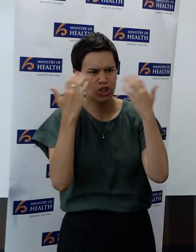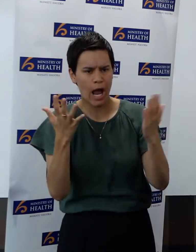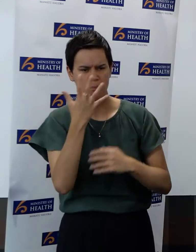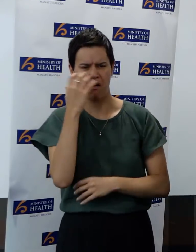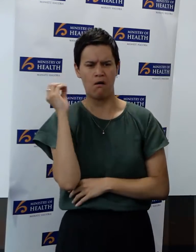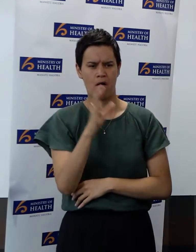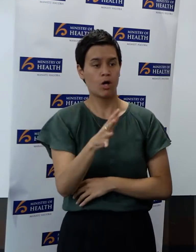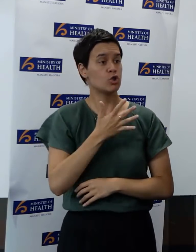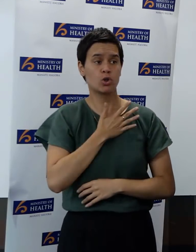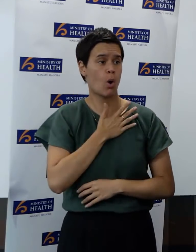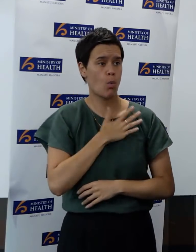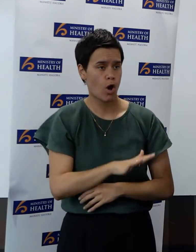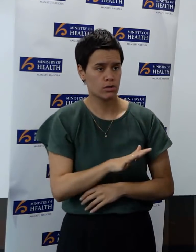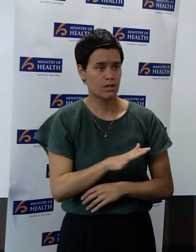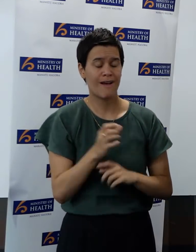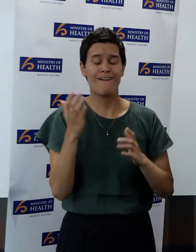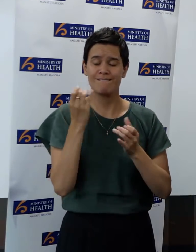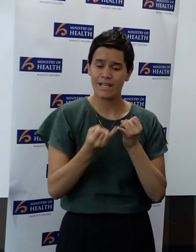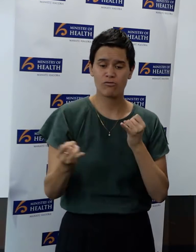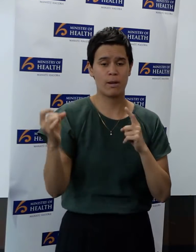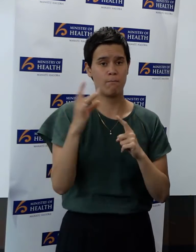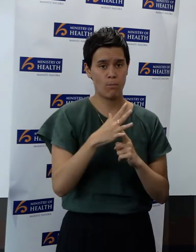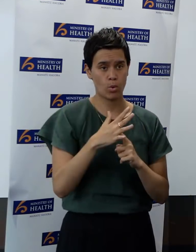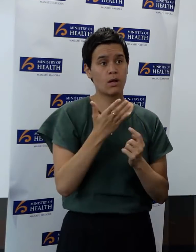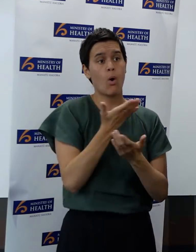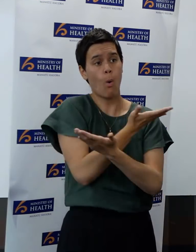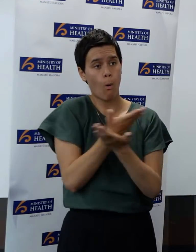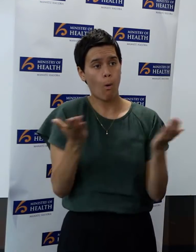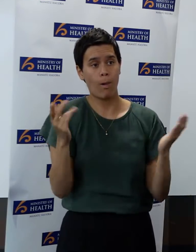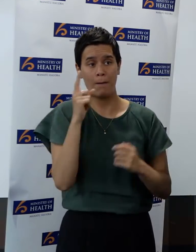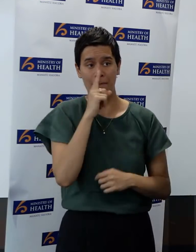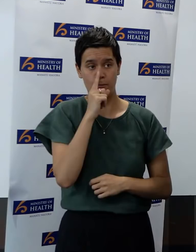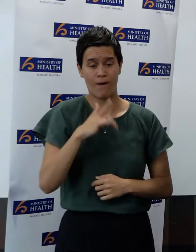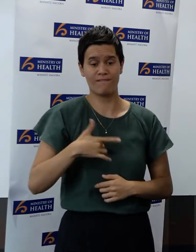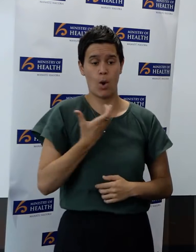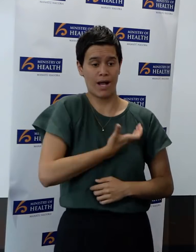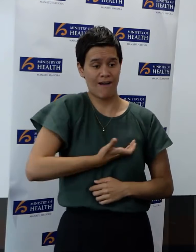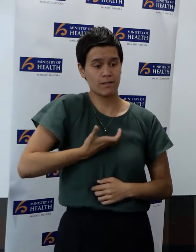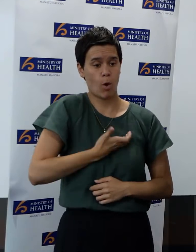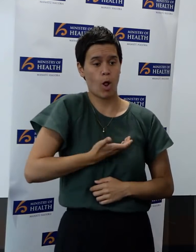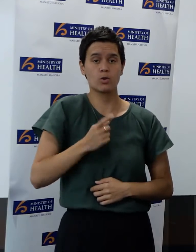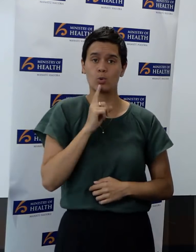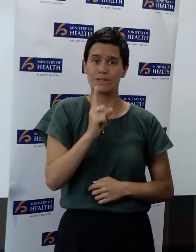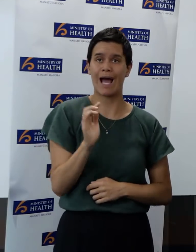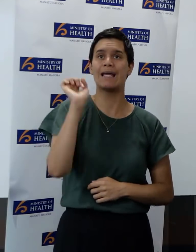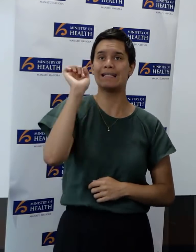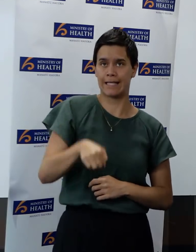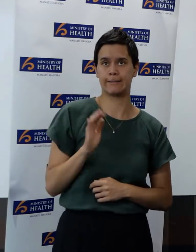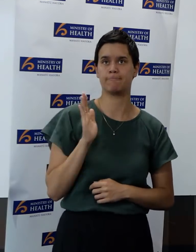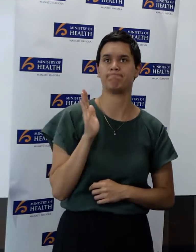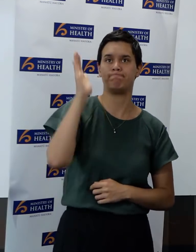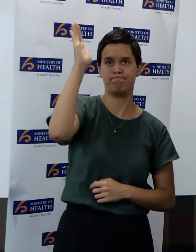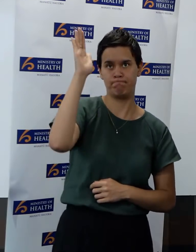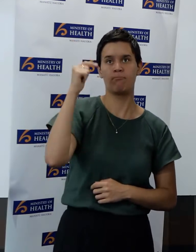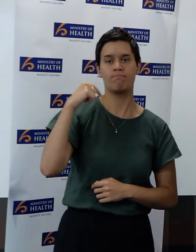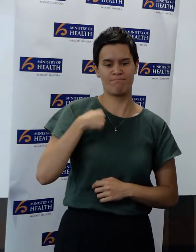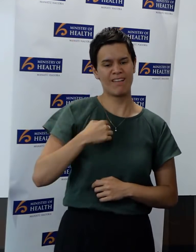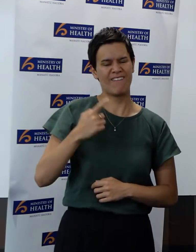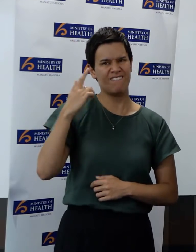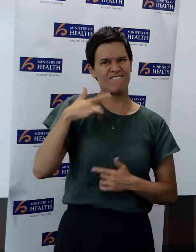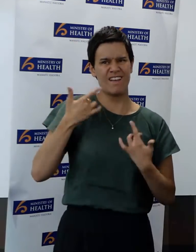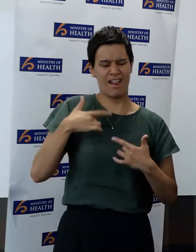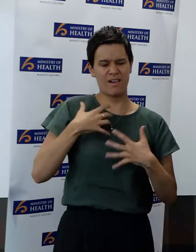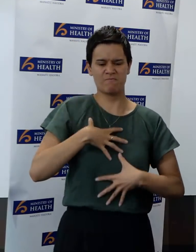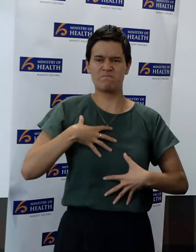sort of situation, is that people can feel comfortable in volunteering that they are symptomatic, because the system is very good then at